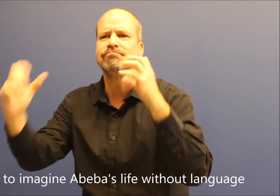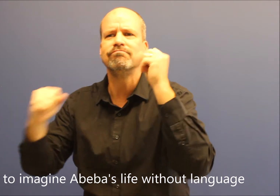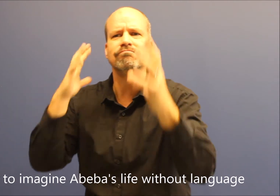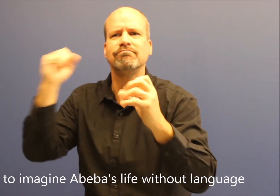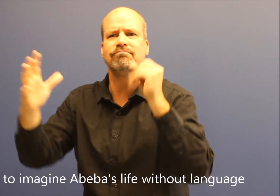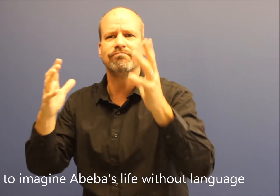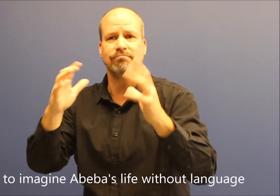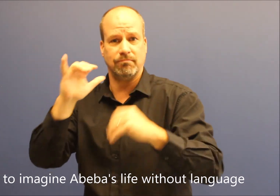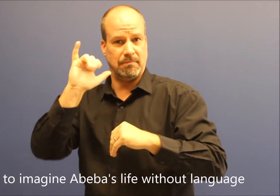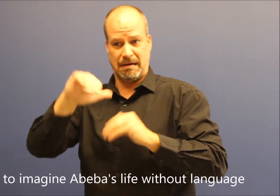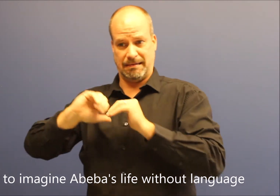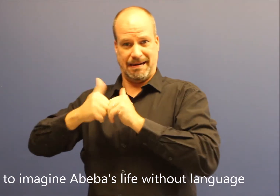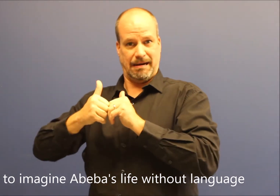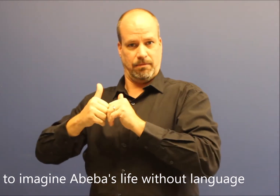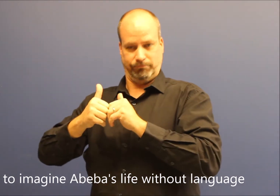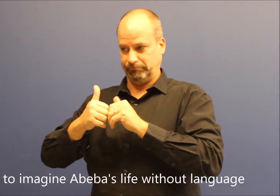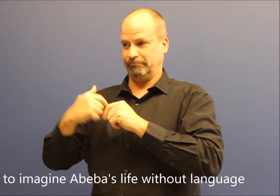because that's how it started.